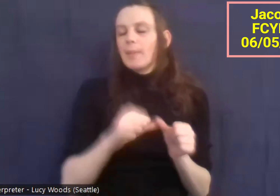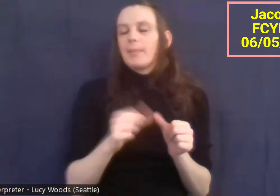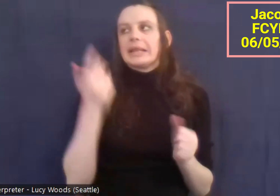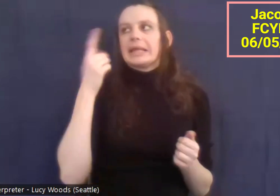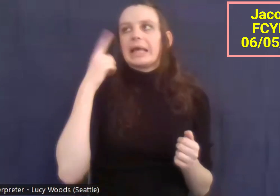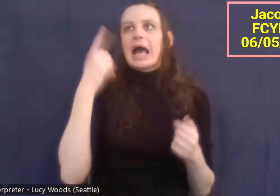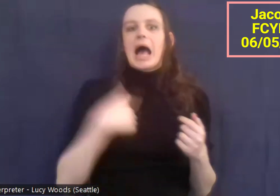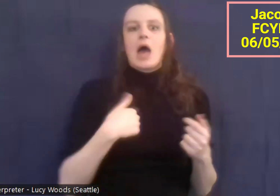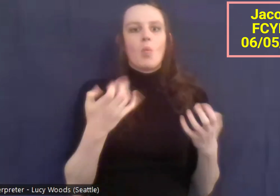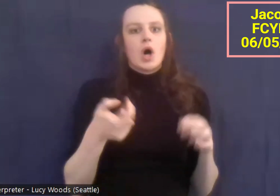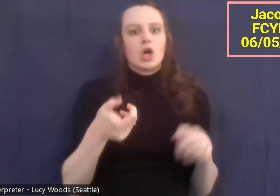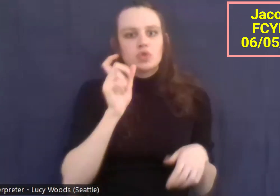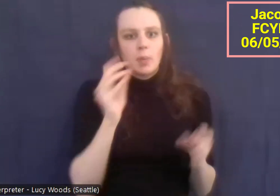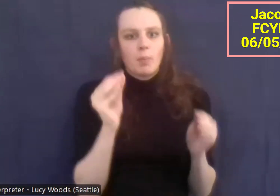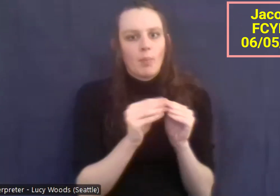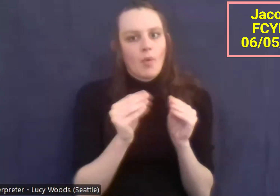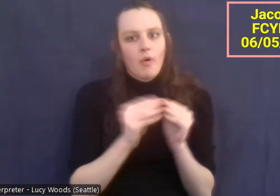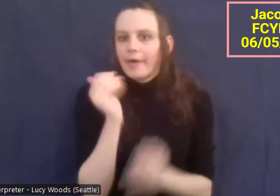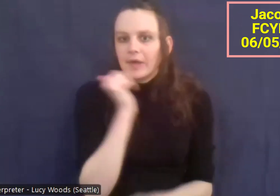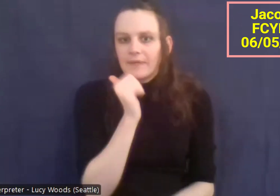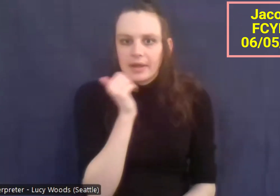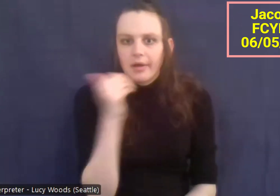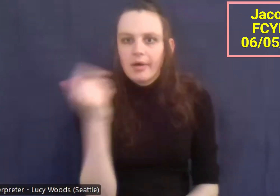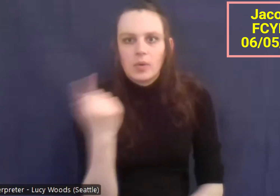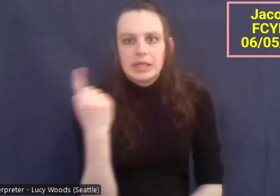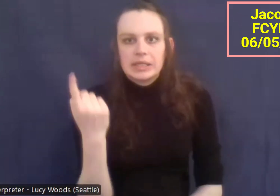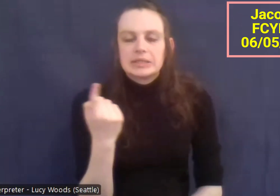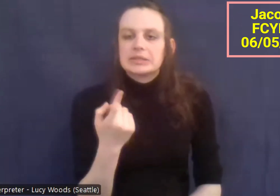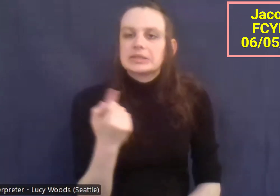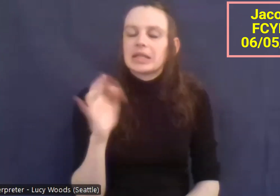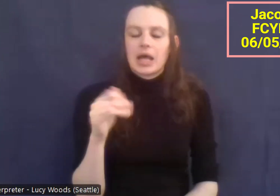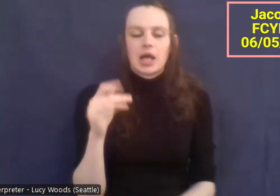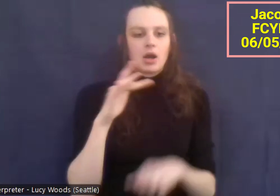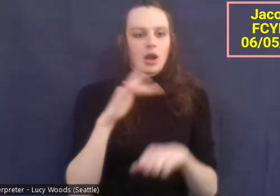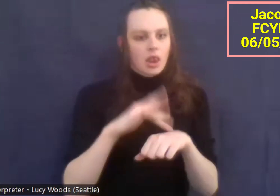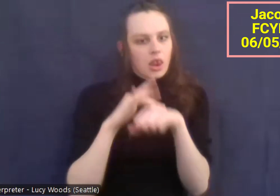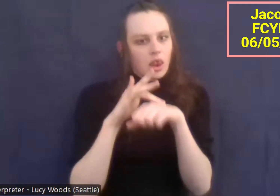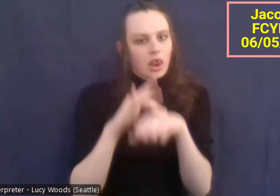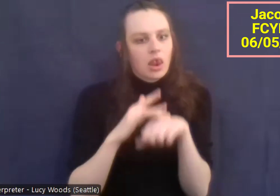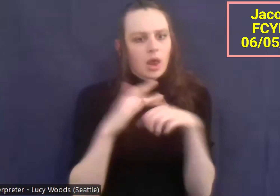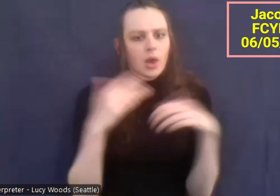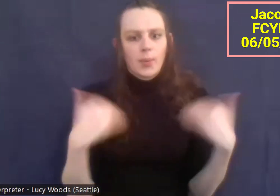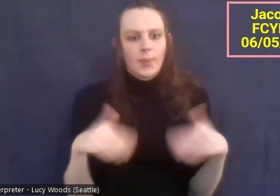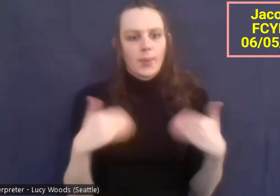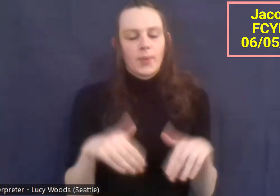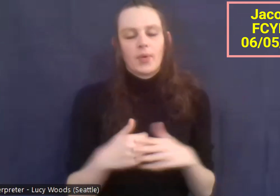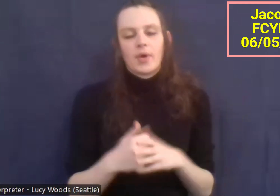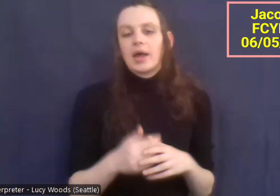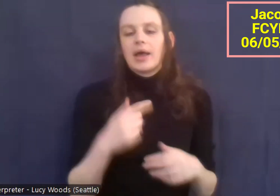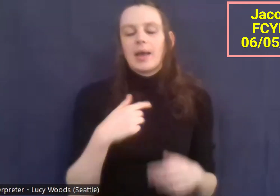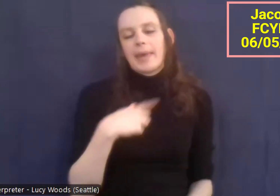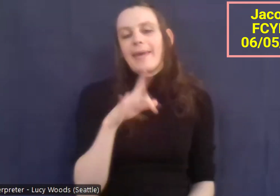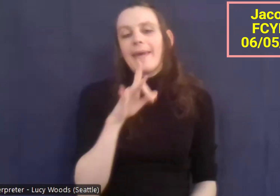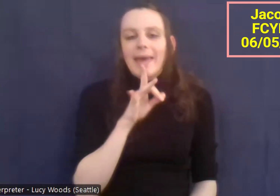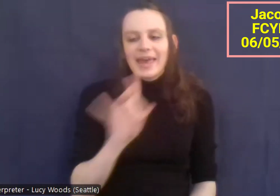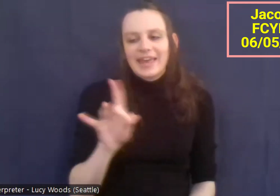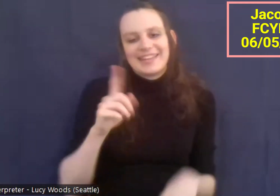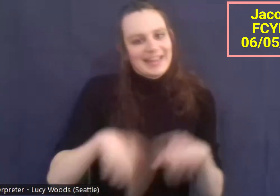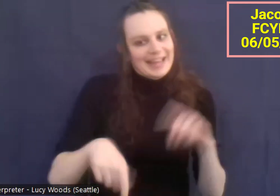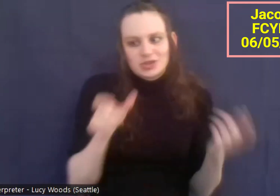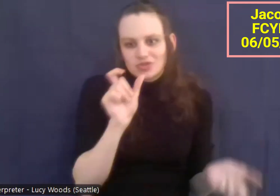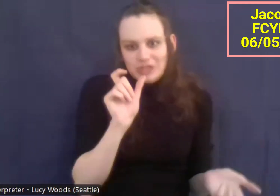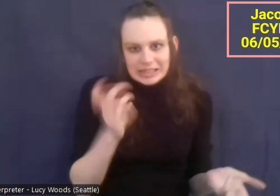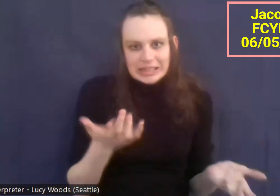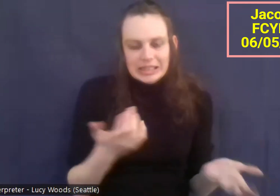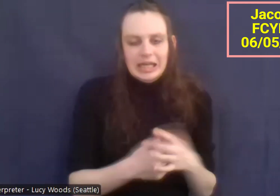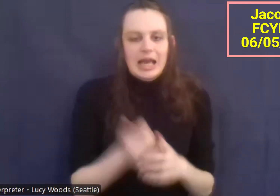The procurement issue was a thing from the very beginning. 8 years old, it was difficult to get to. But every time I drank, I promise you, I